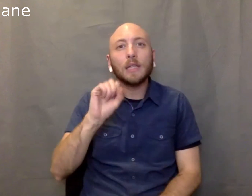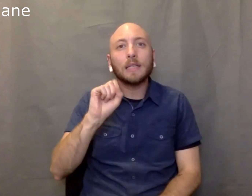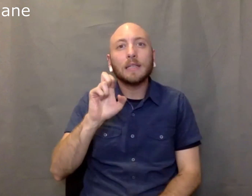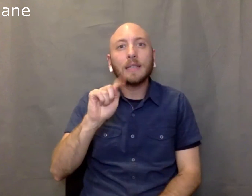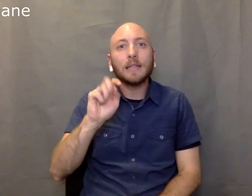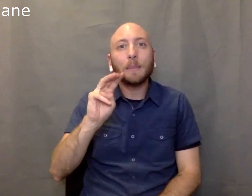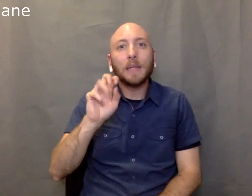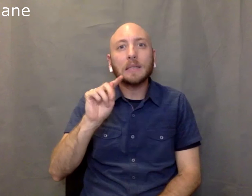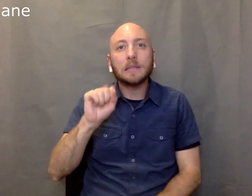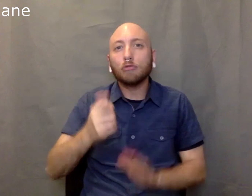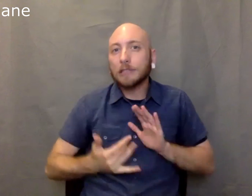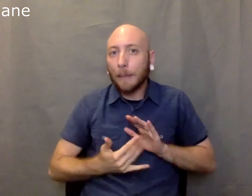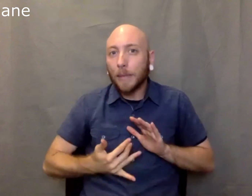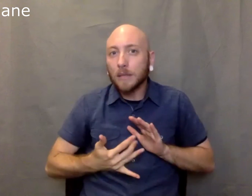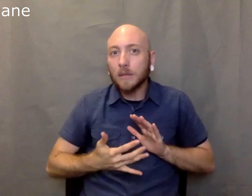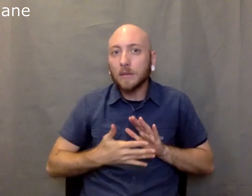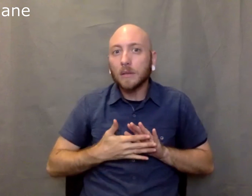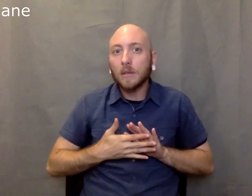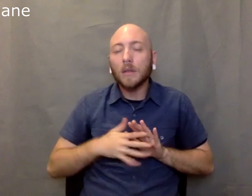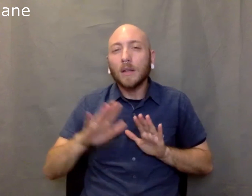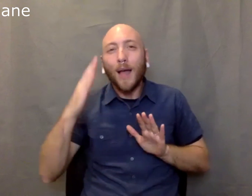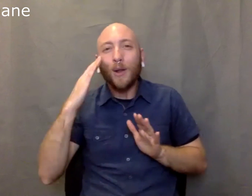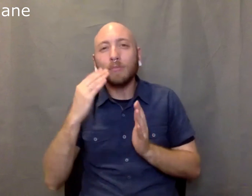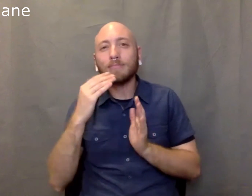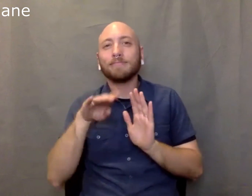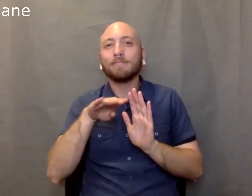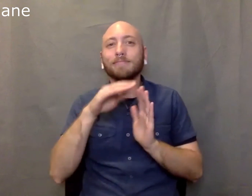I got a little egotistical where I thought,